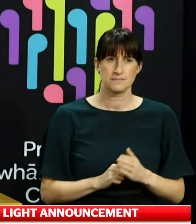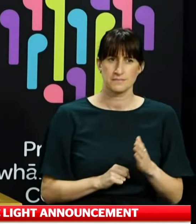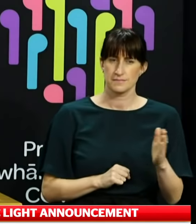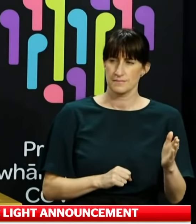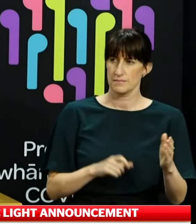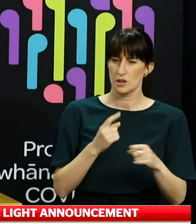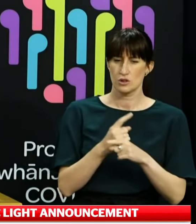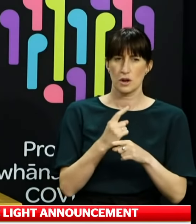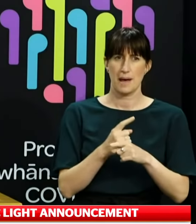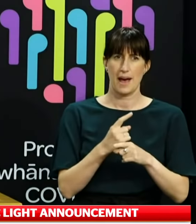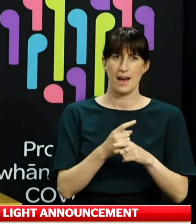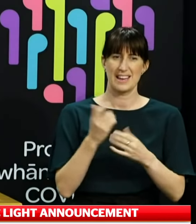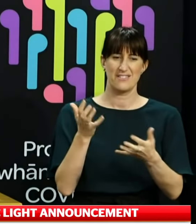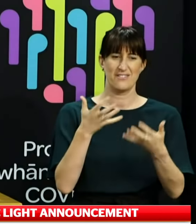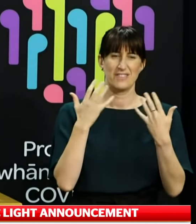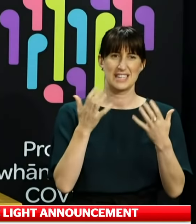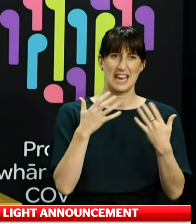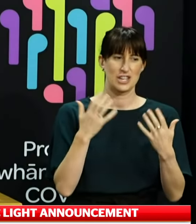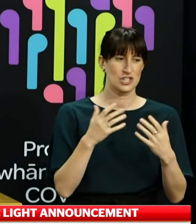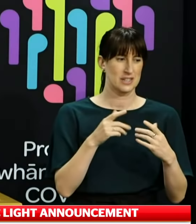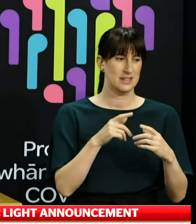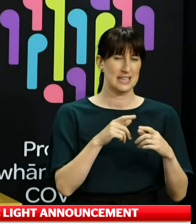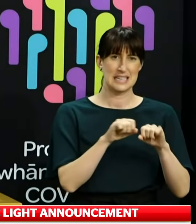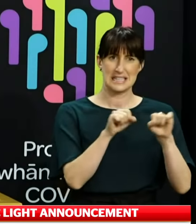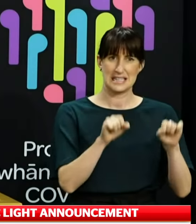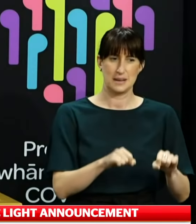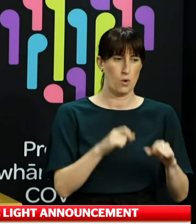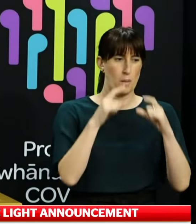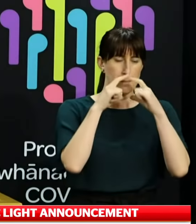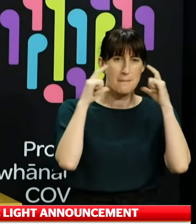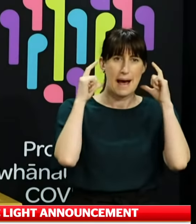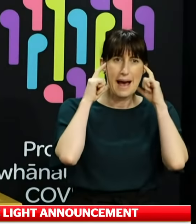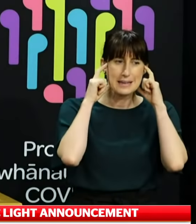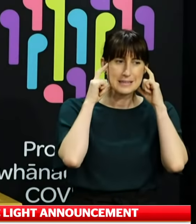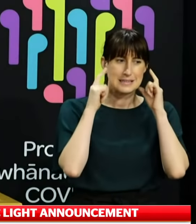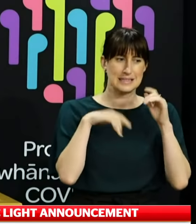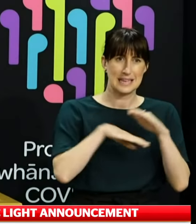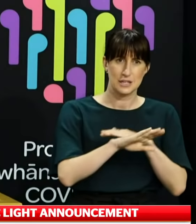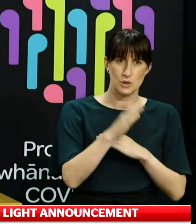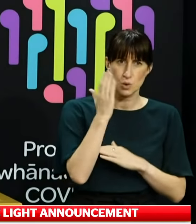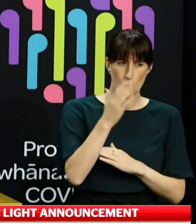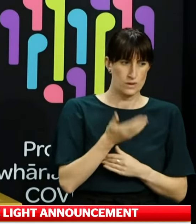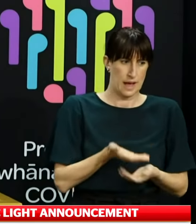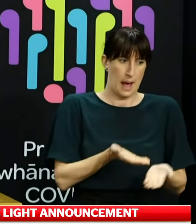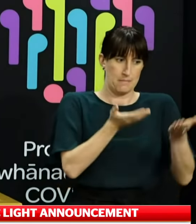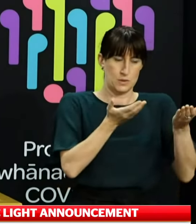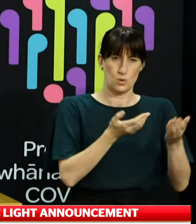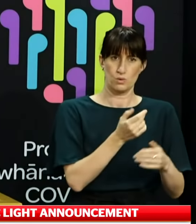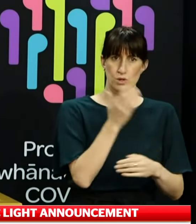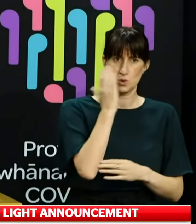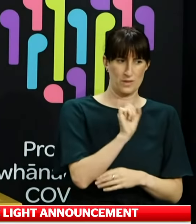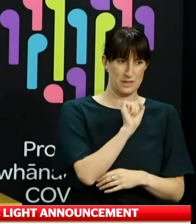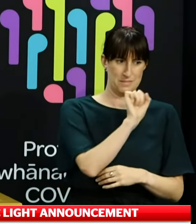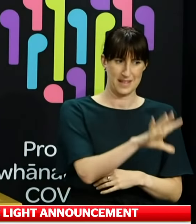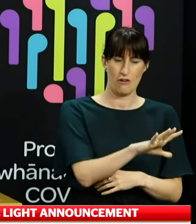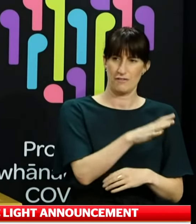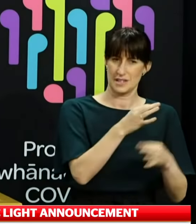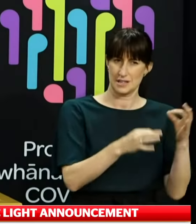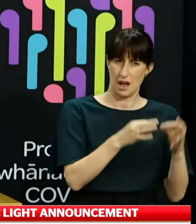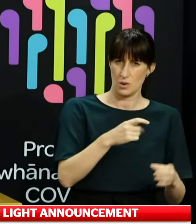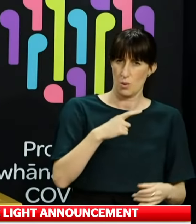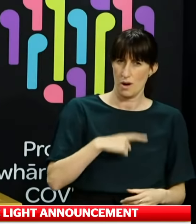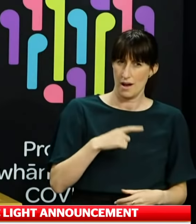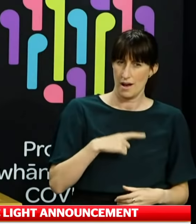not extend that mask mandate, like a lot of epidemiologists and paediatricians have been calling for? Look, it